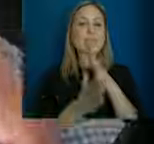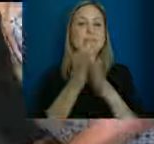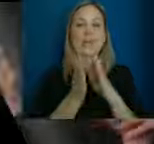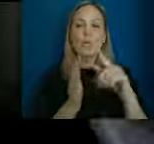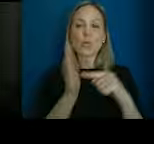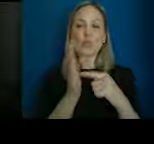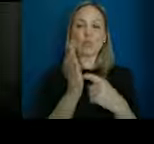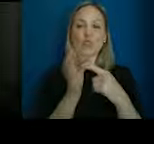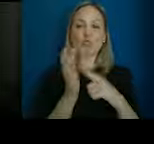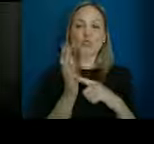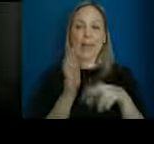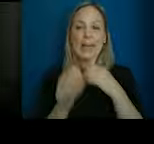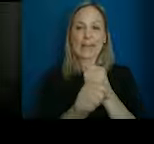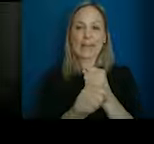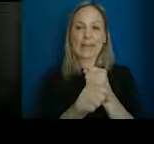trail on.